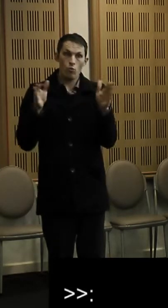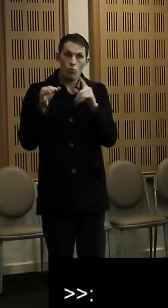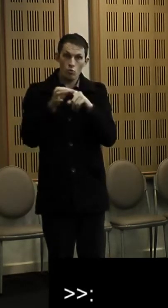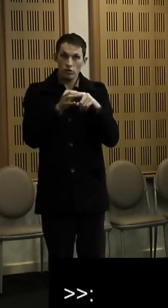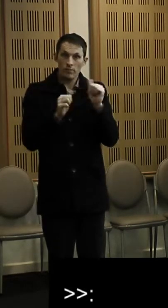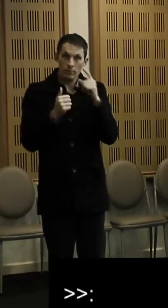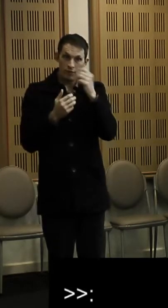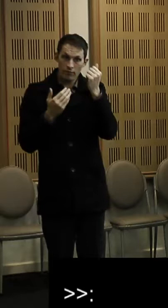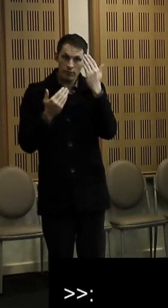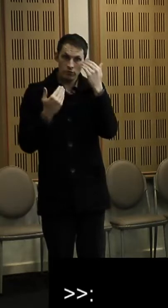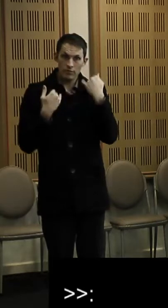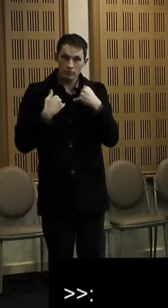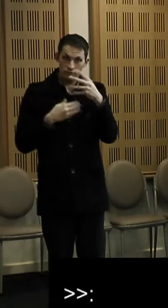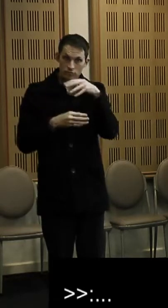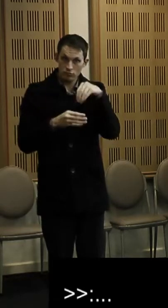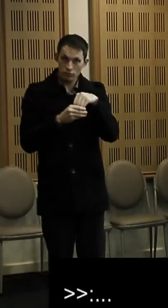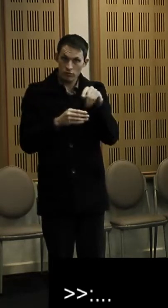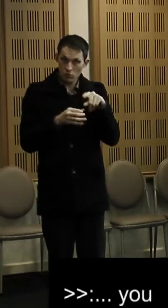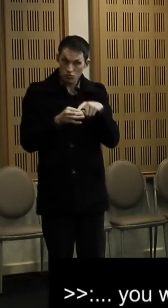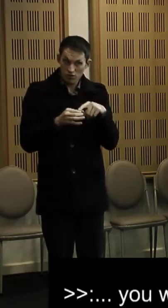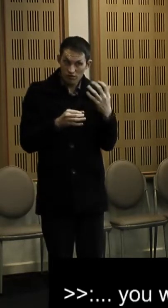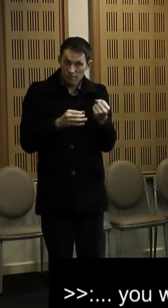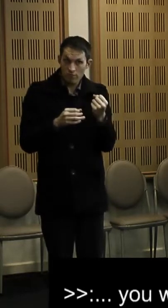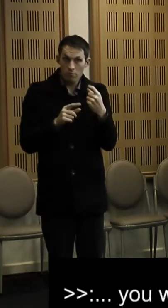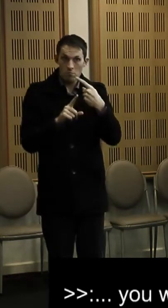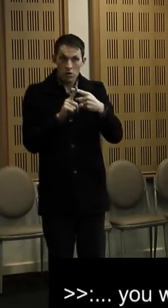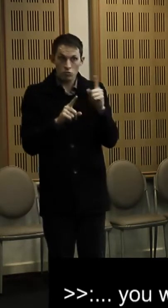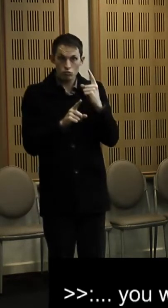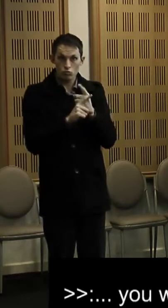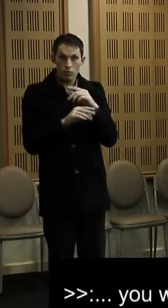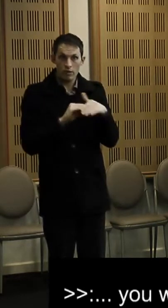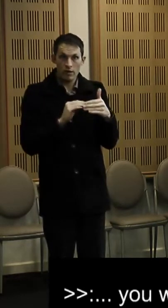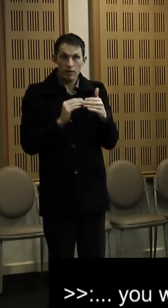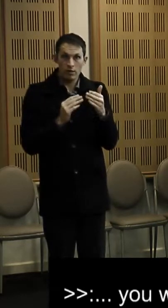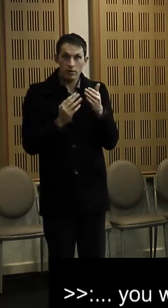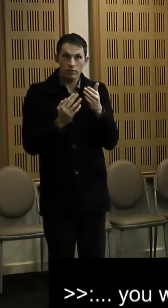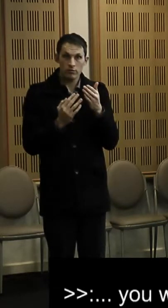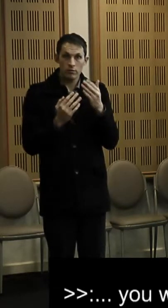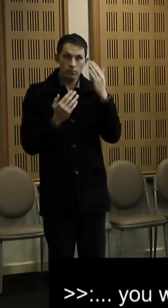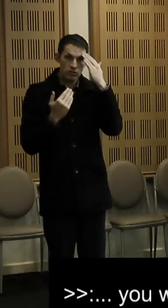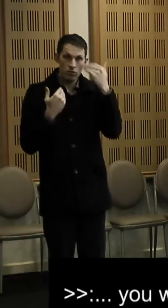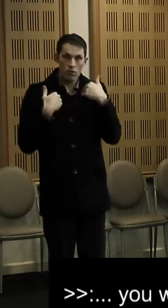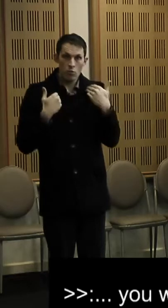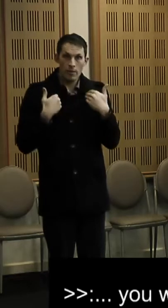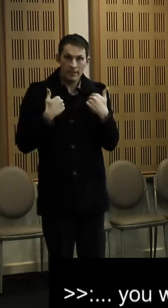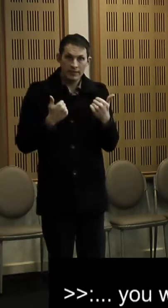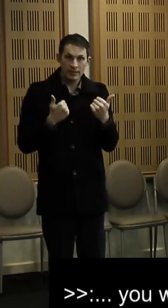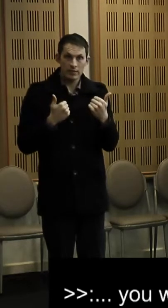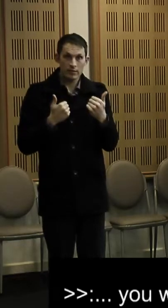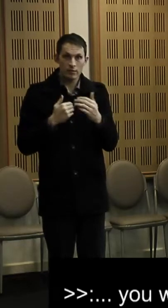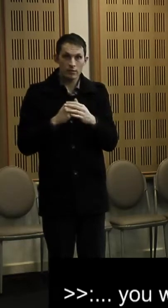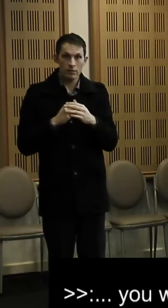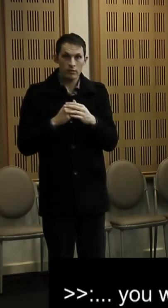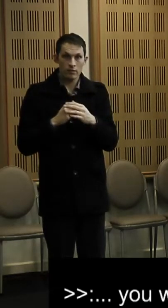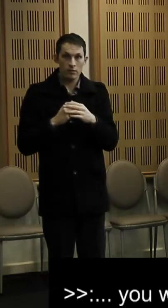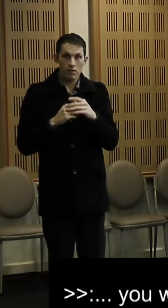question about disability. And has your intervention, like you said, if you're looking at mental wellbeing, but has it actually addressed taking people with mental